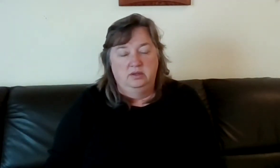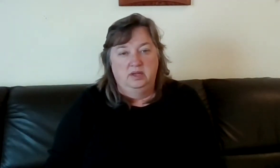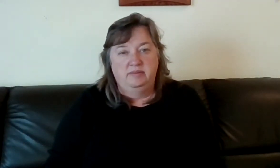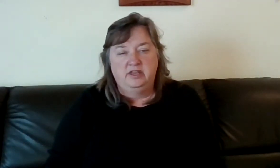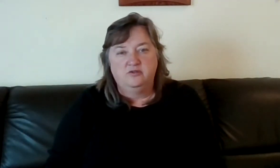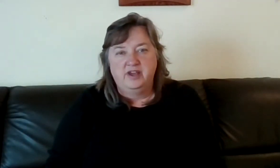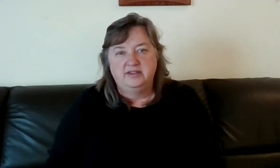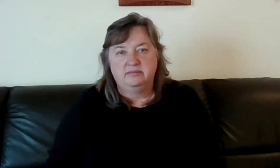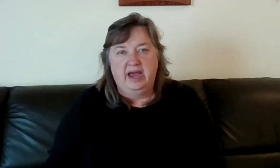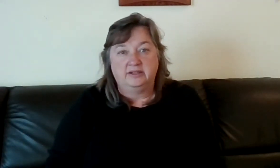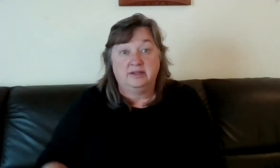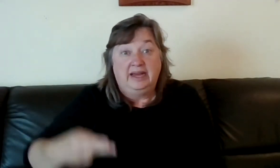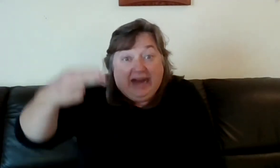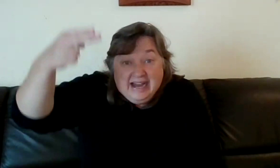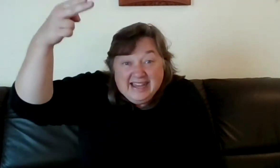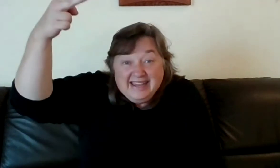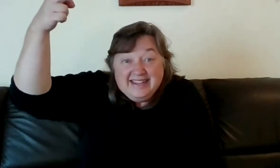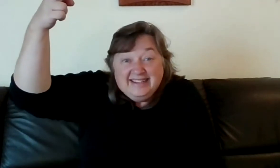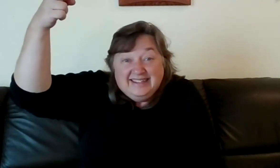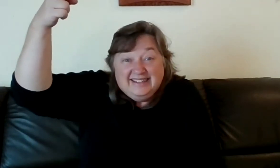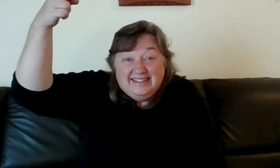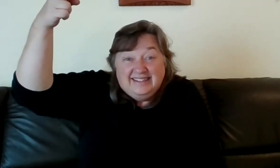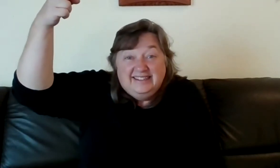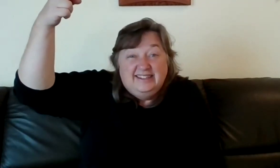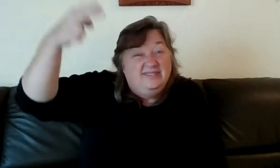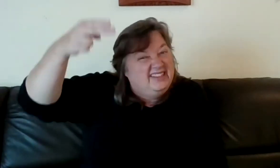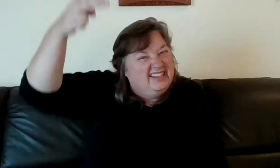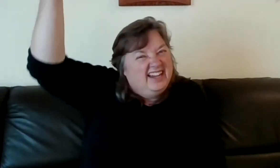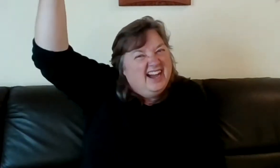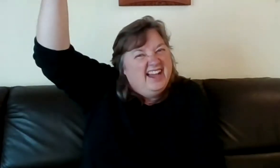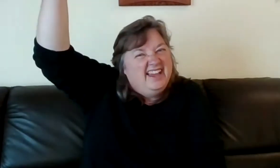And make your face match. High. Really high.